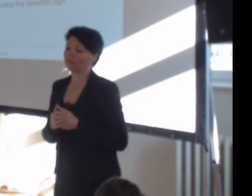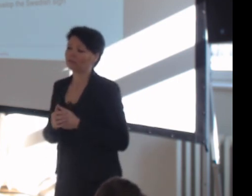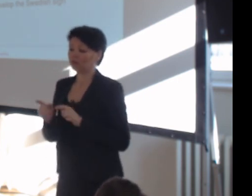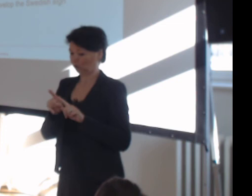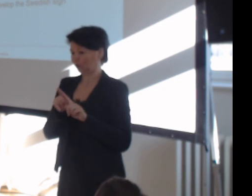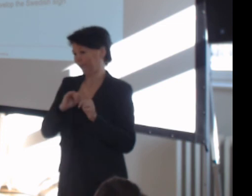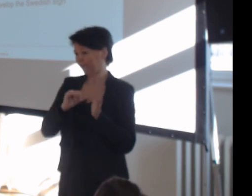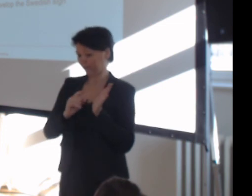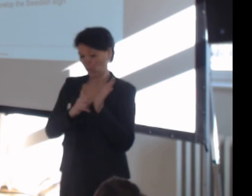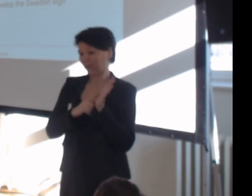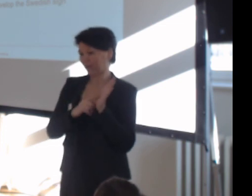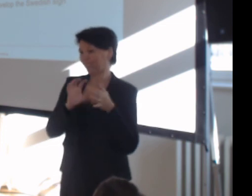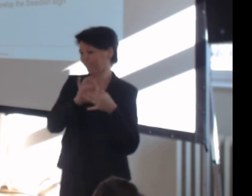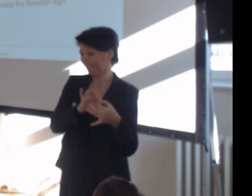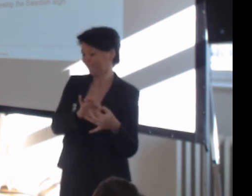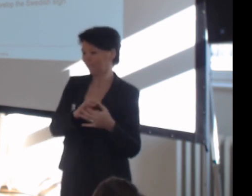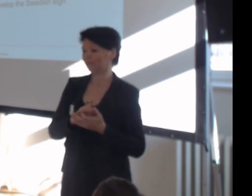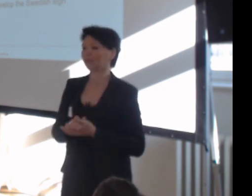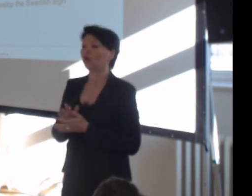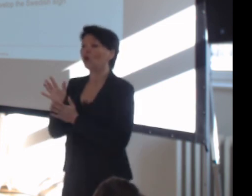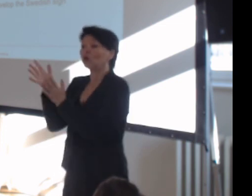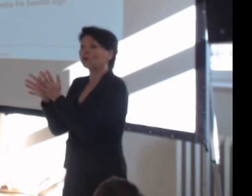law. And sign language,